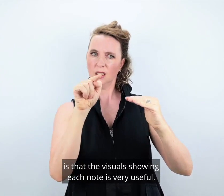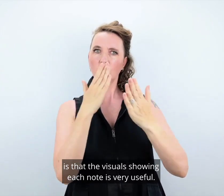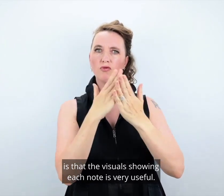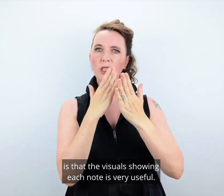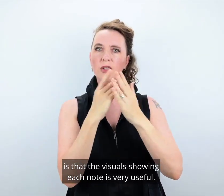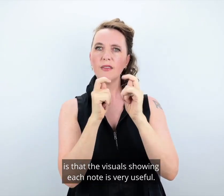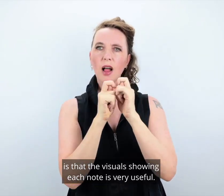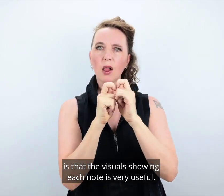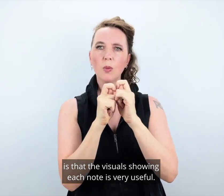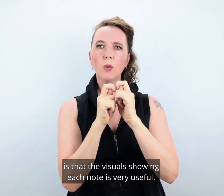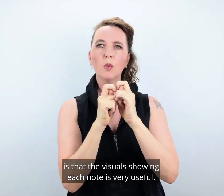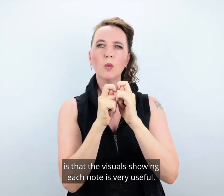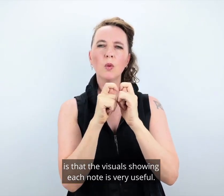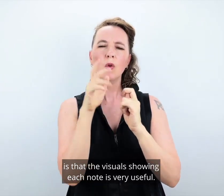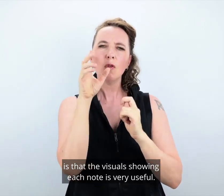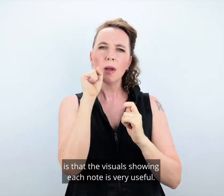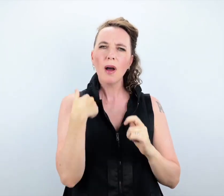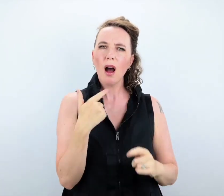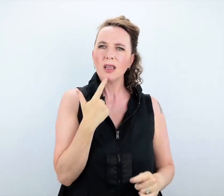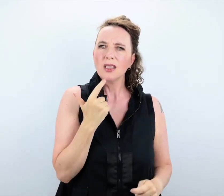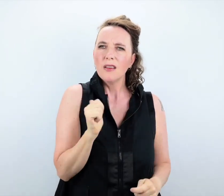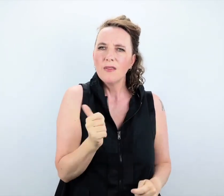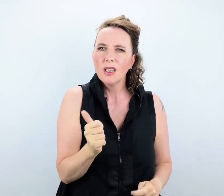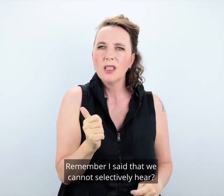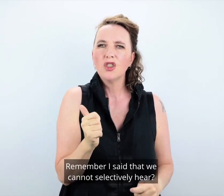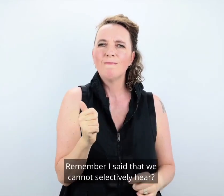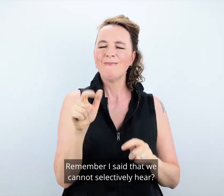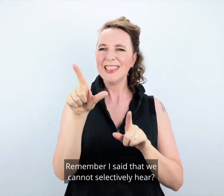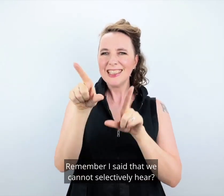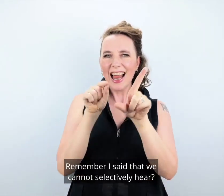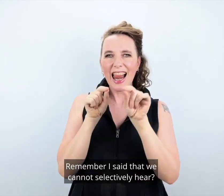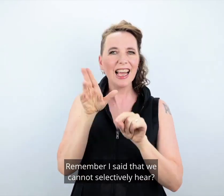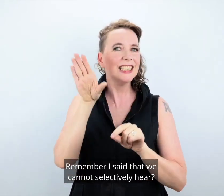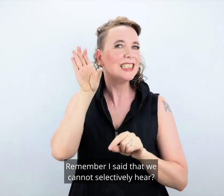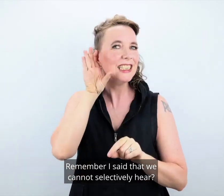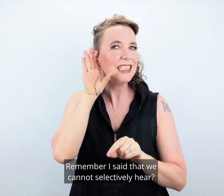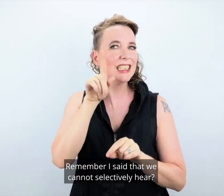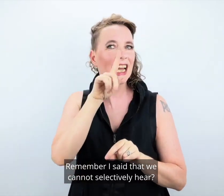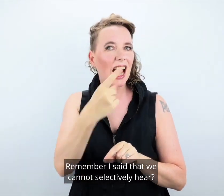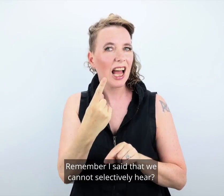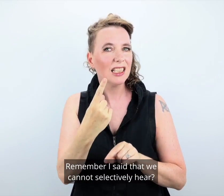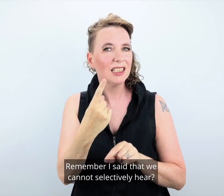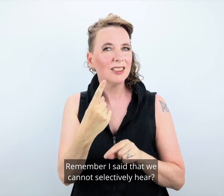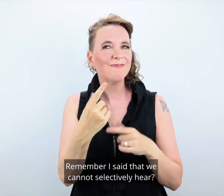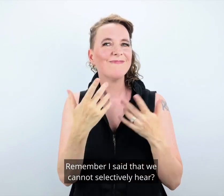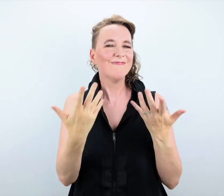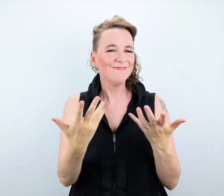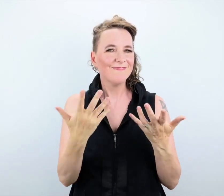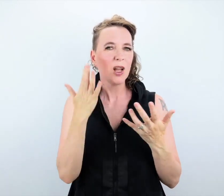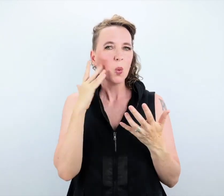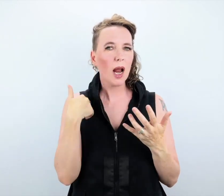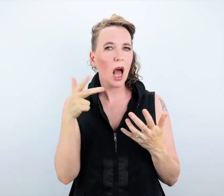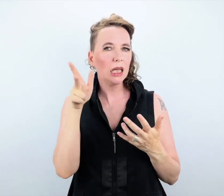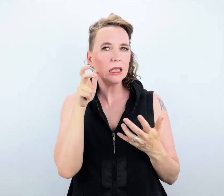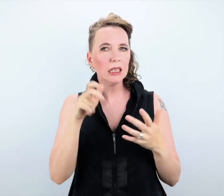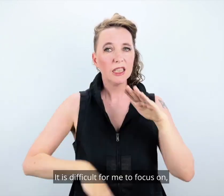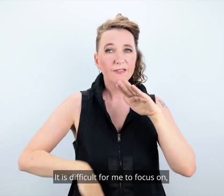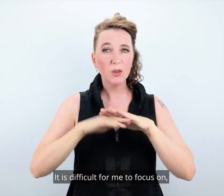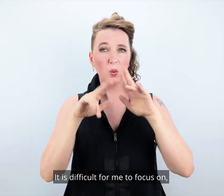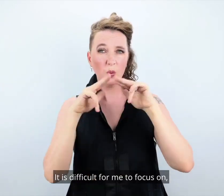is very useful. Remember I said that we cannot selectively hear? It is difficult